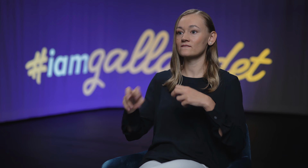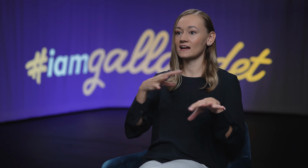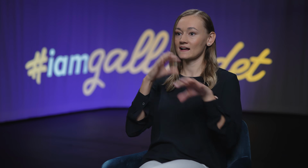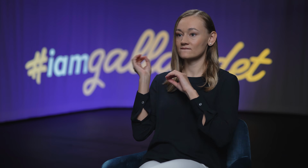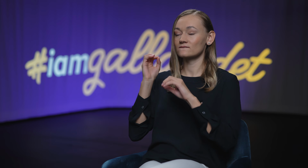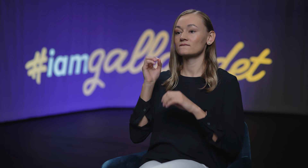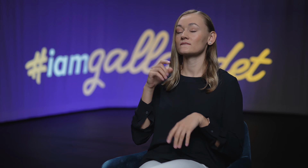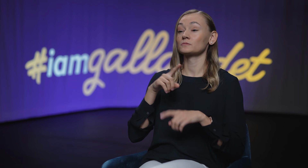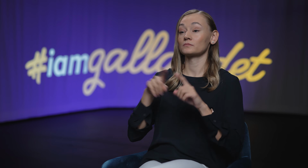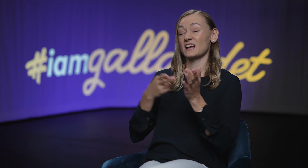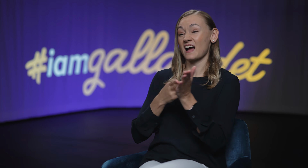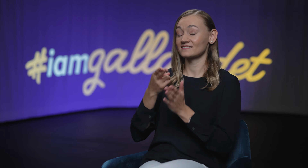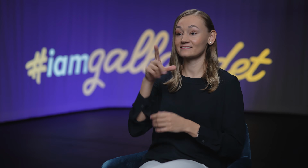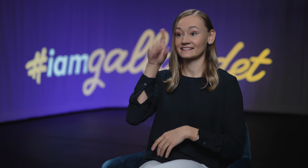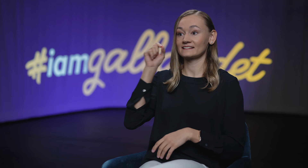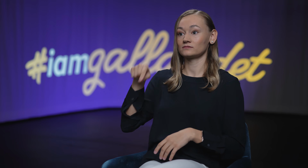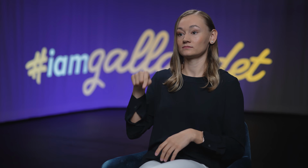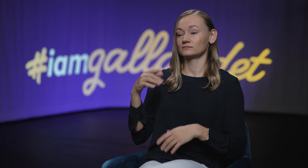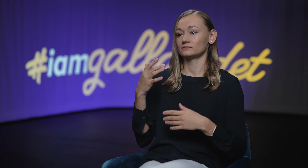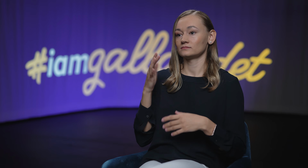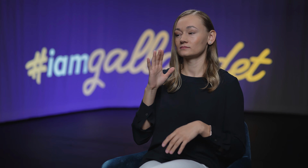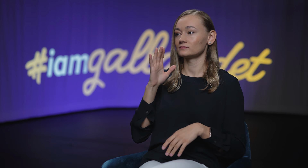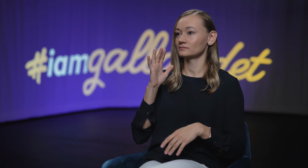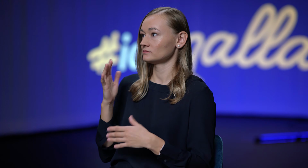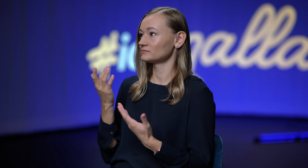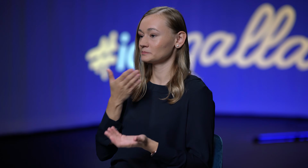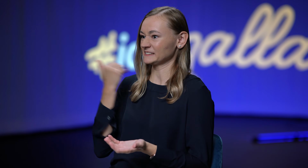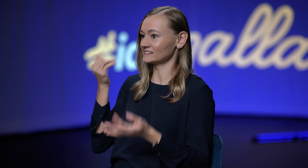tough to leave, but honestly, Gallaudet is the best decision I ever made in my life.